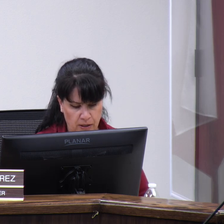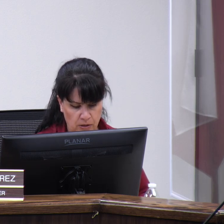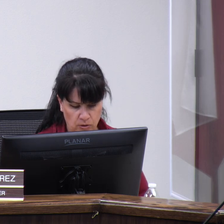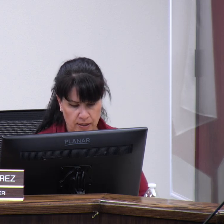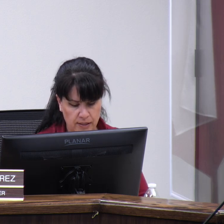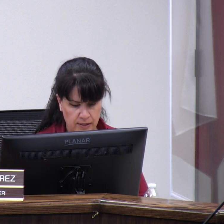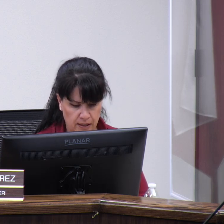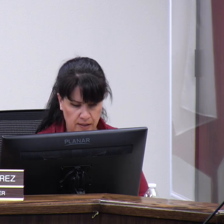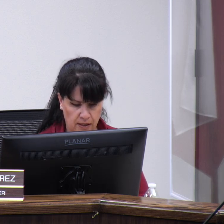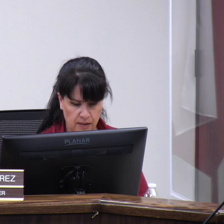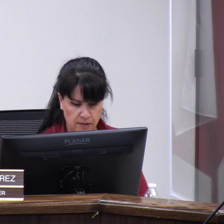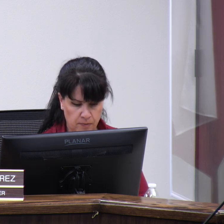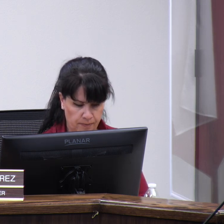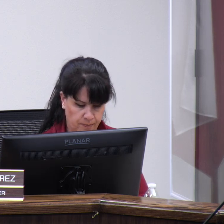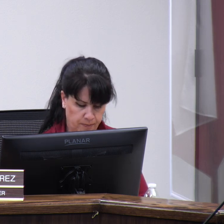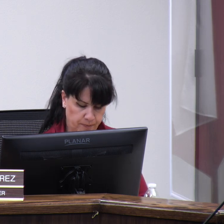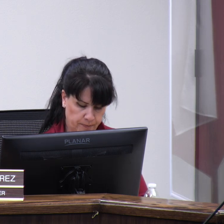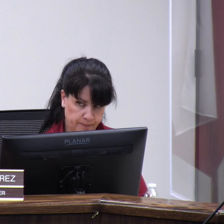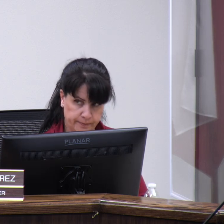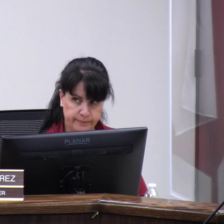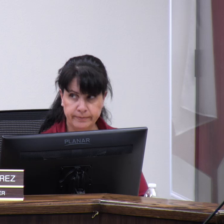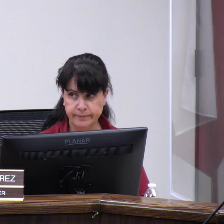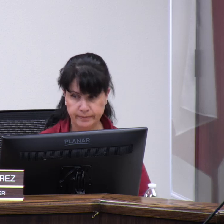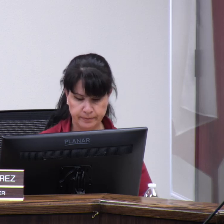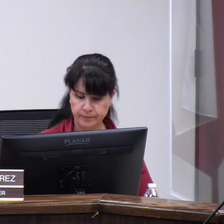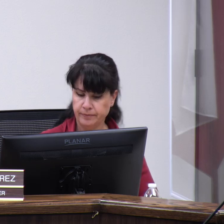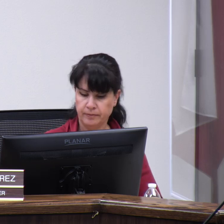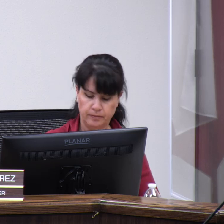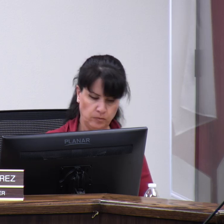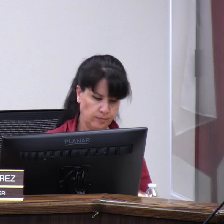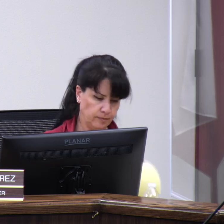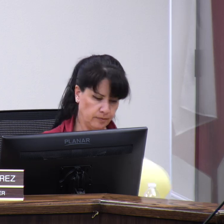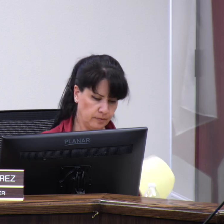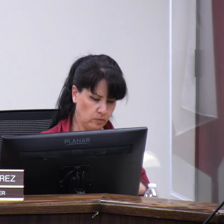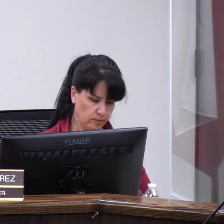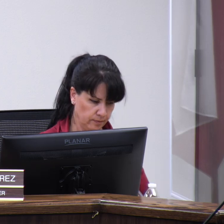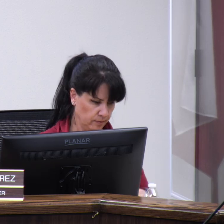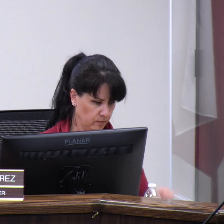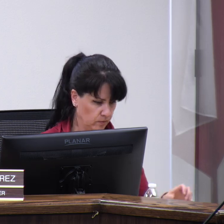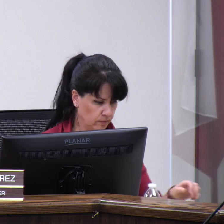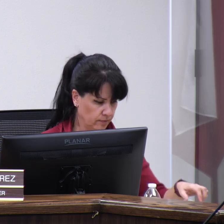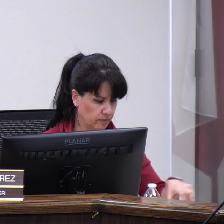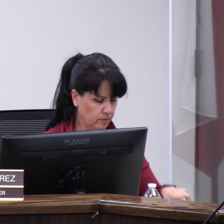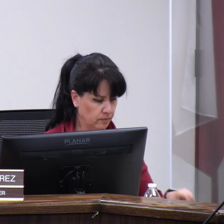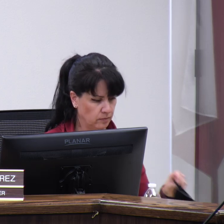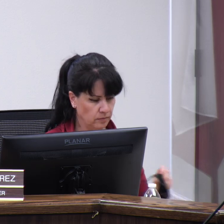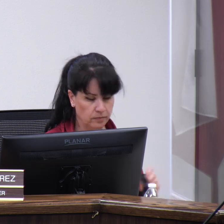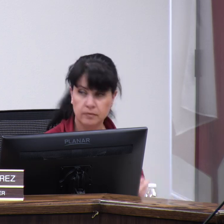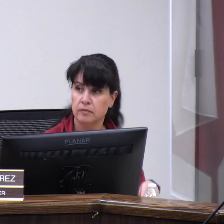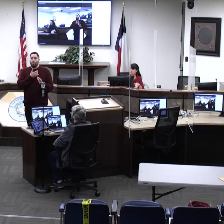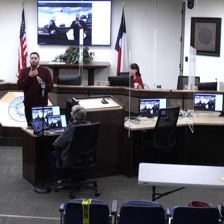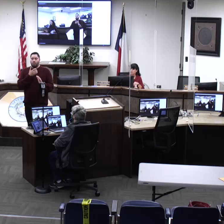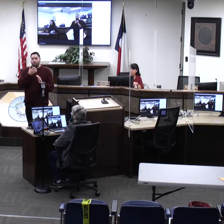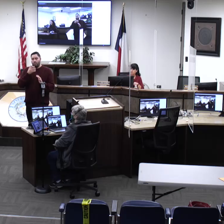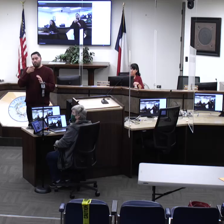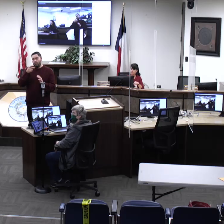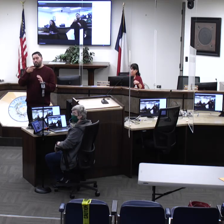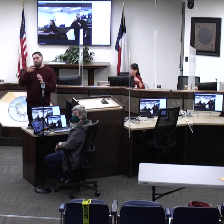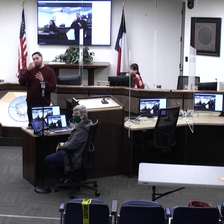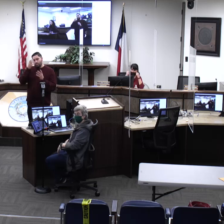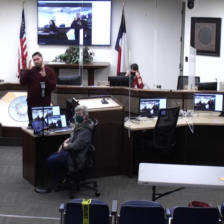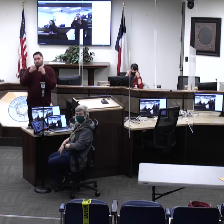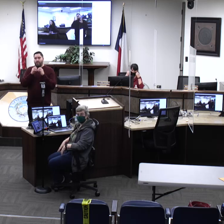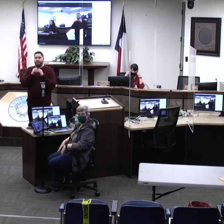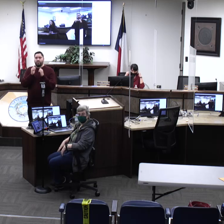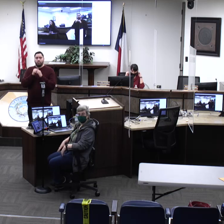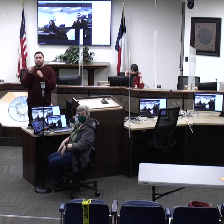sus precauciones sanitarias. Thank you. This concludes the press conference with all of our